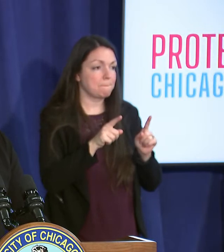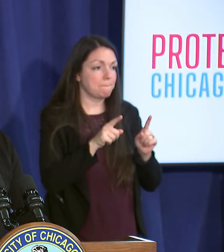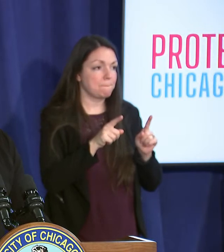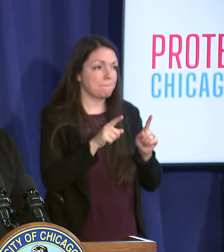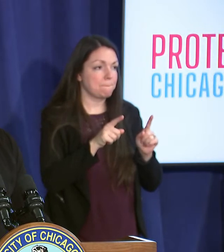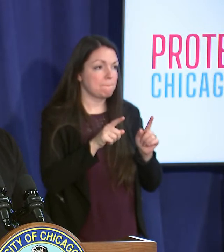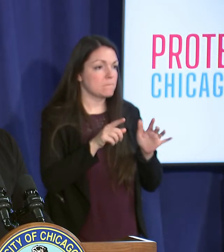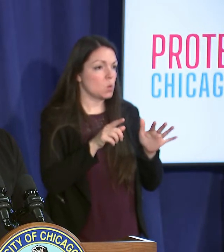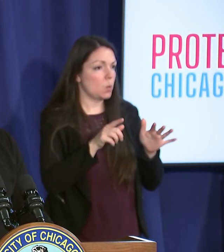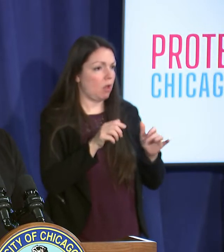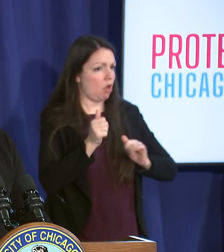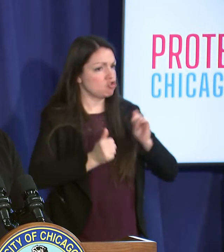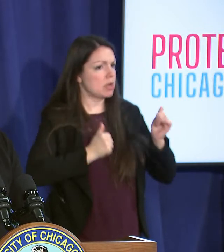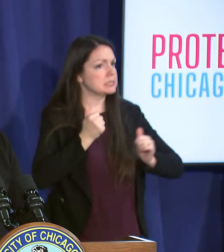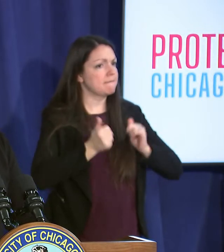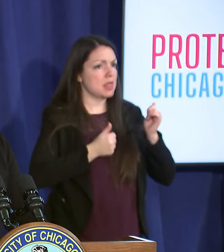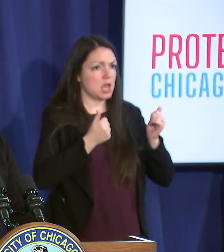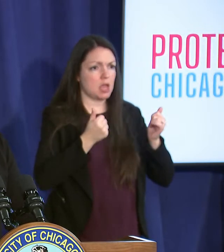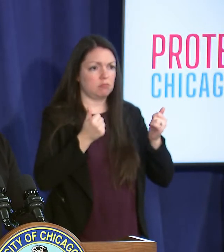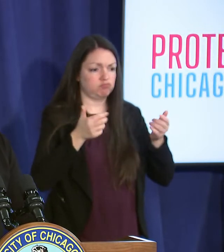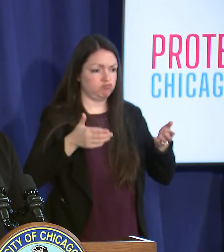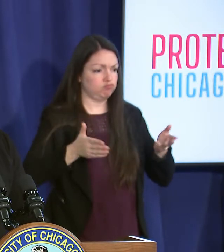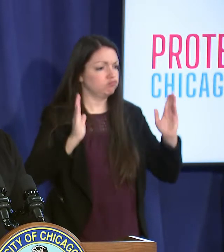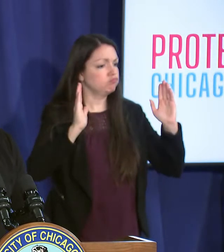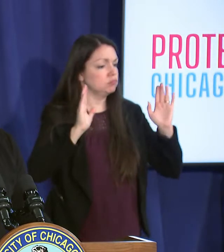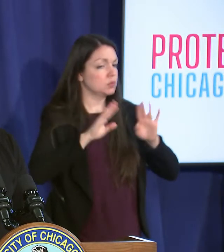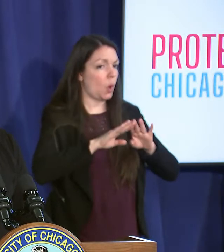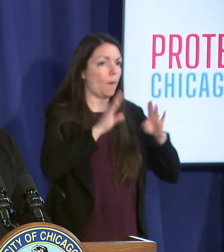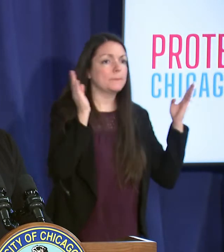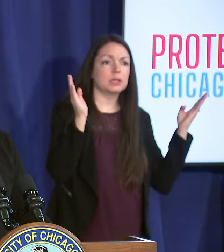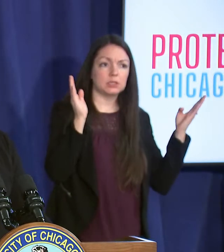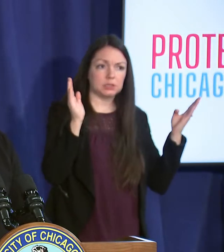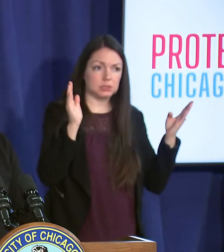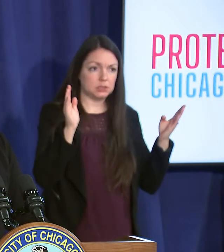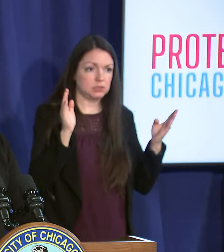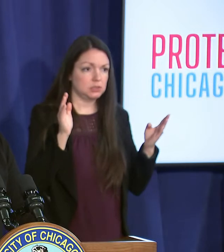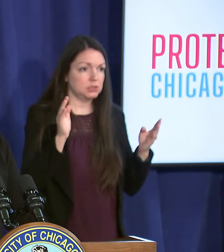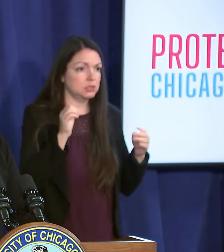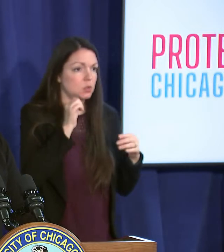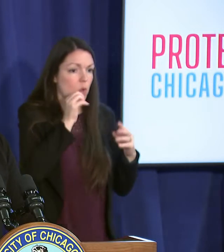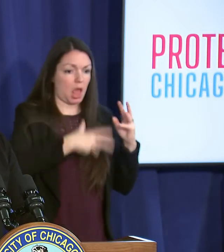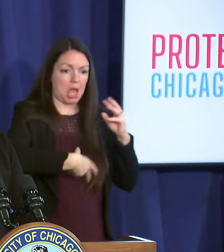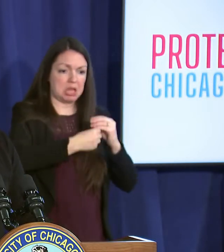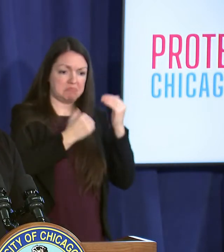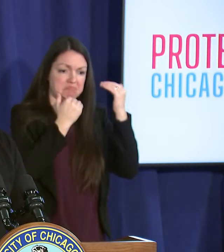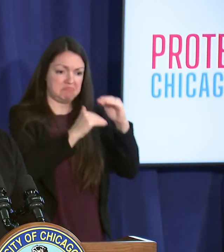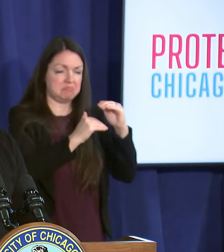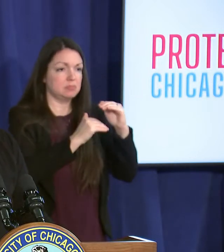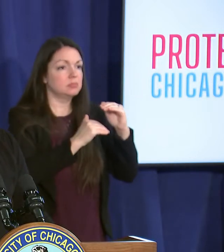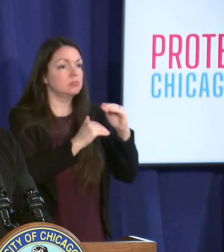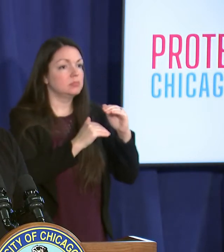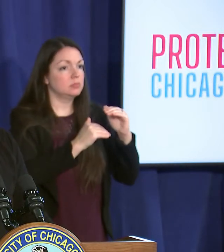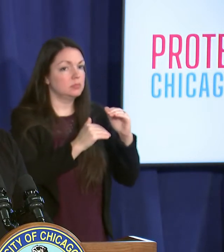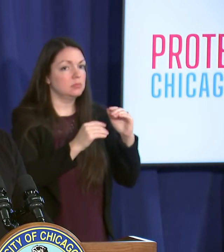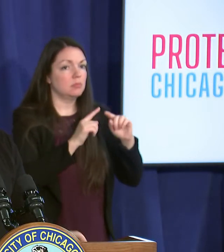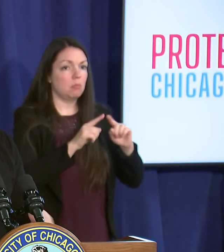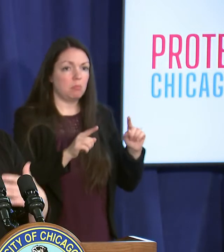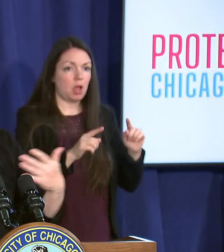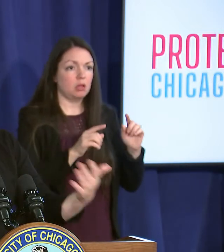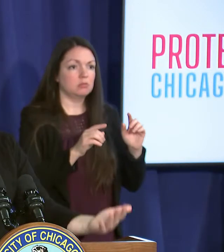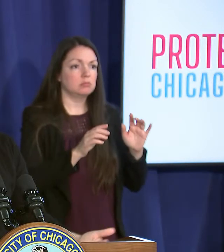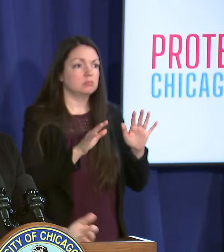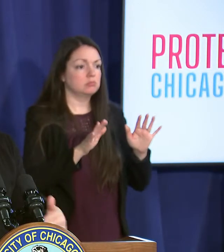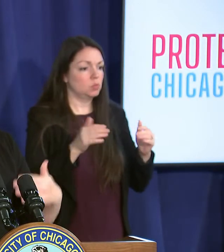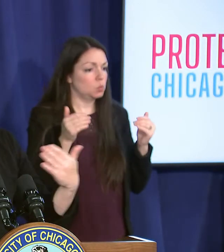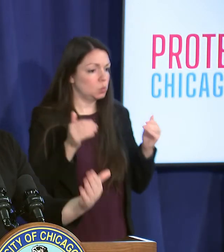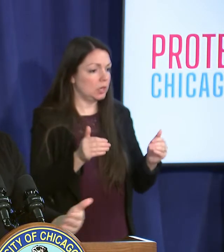went fairly aggressively in terms of being open. We did not sort of put additional restrictions in place. We